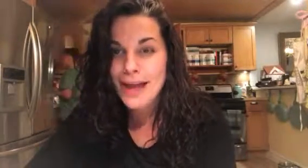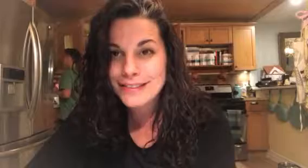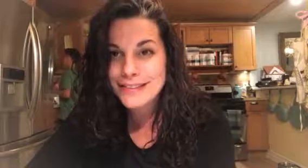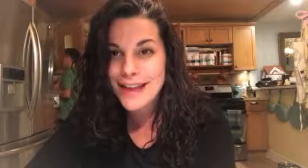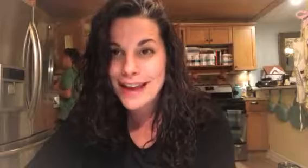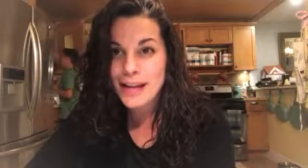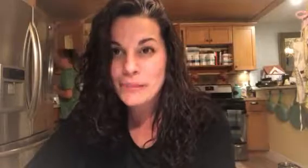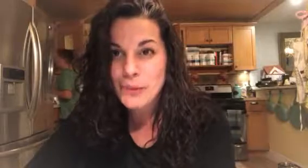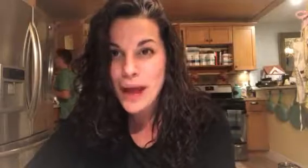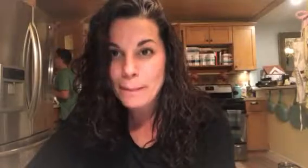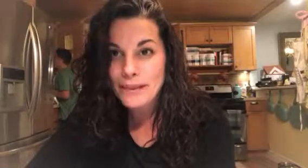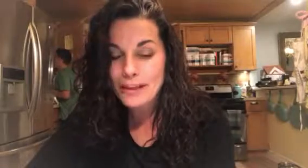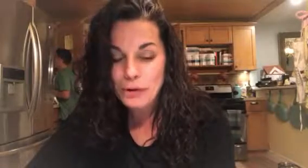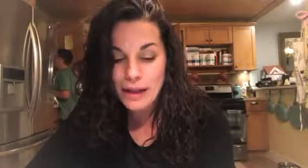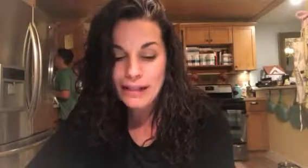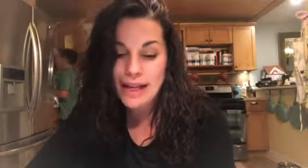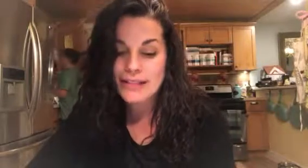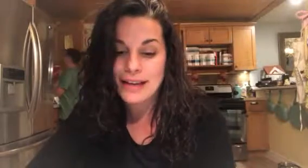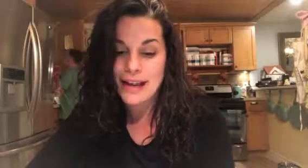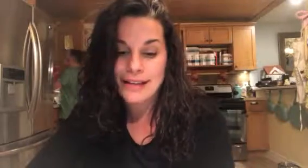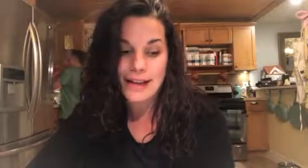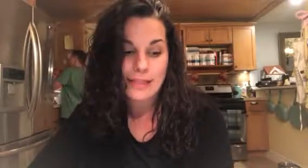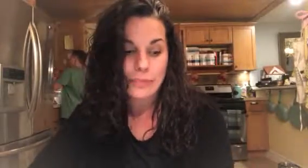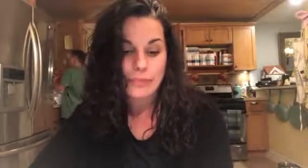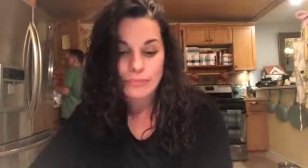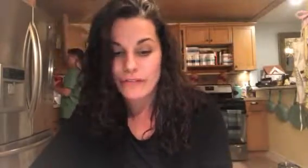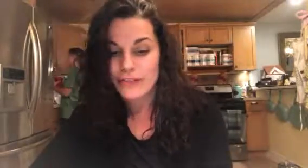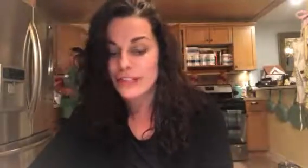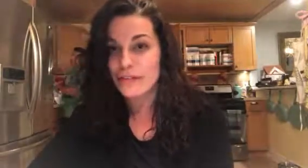Practice that. I'm so happy that you're in my class and I get the privilege of